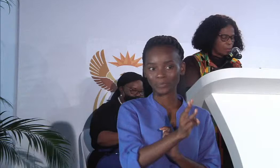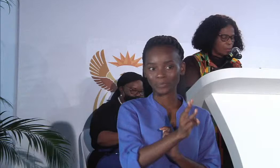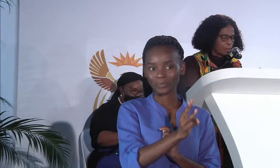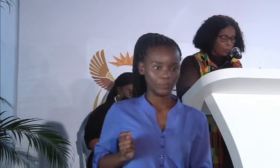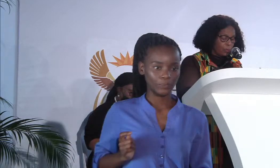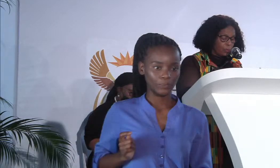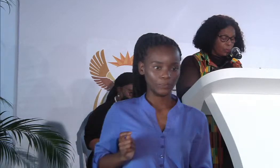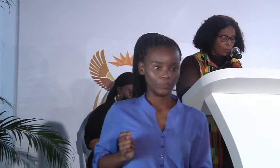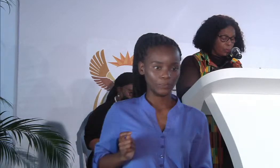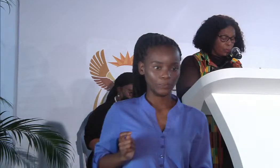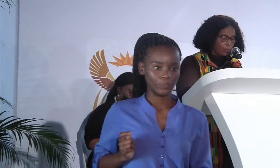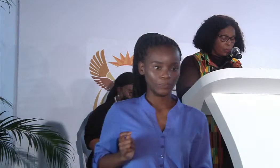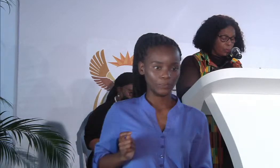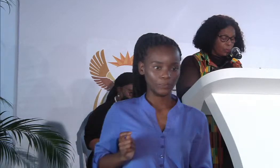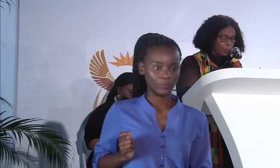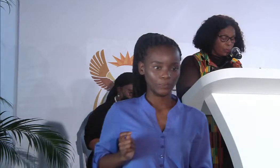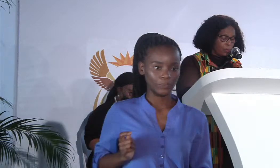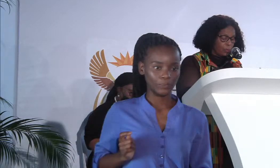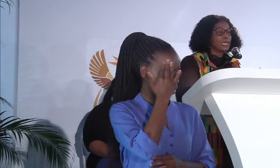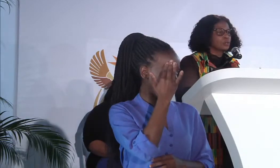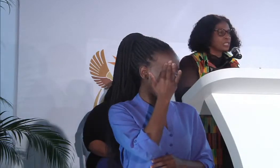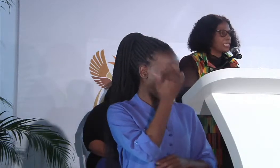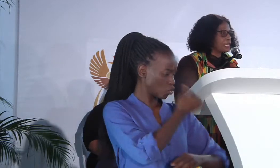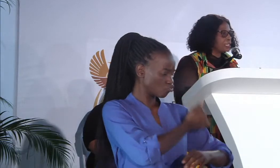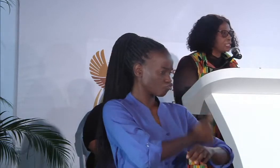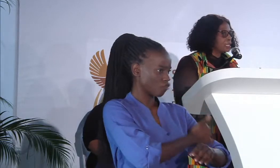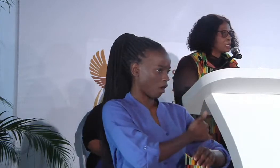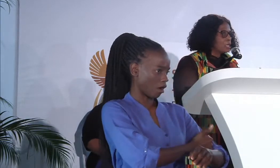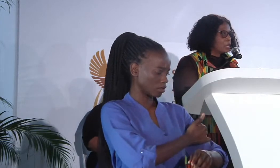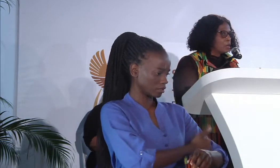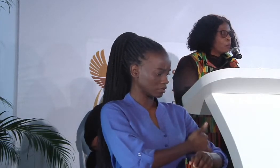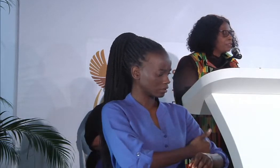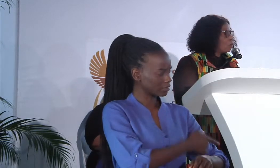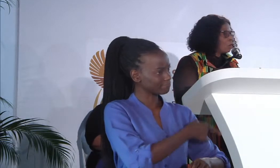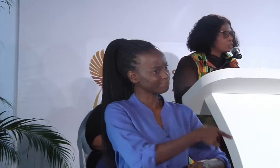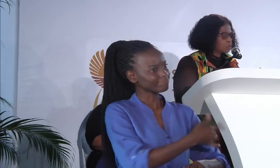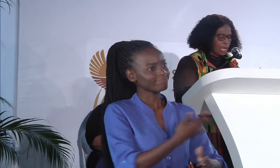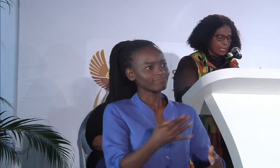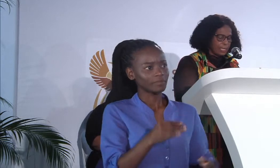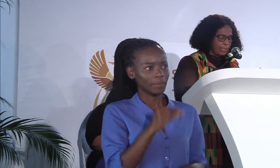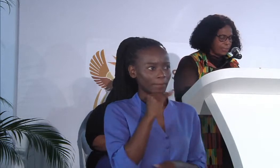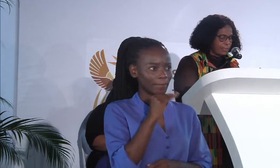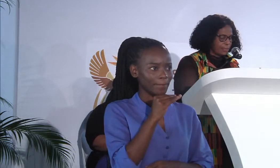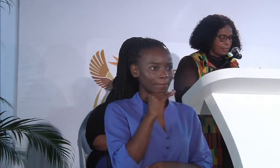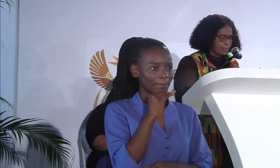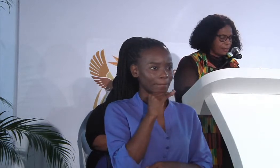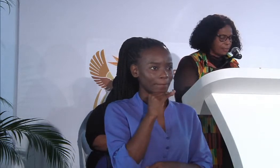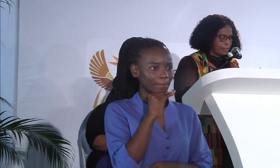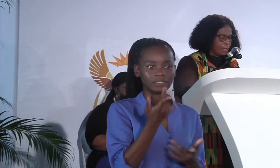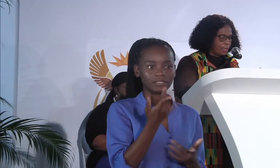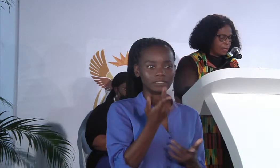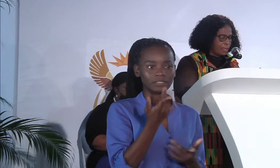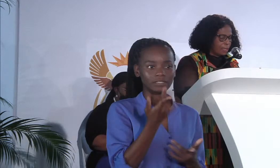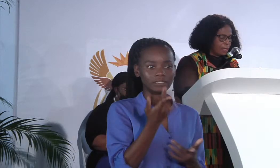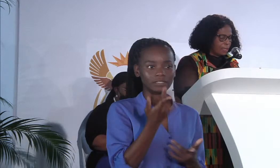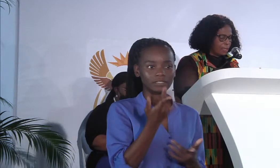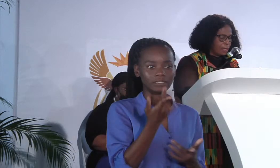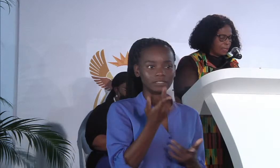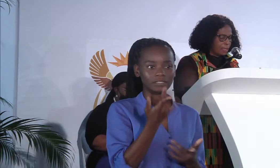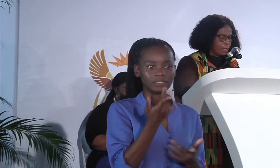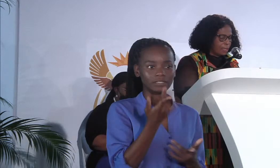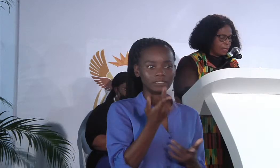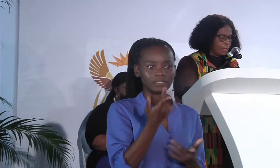know that taking drugs is often associated with all social ills that